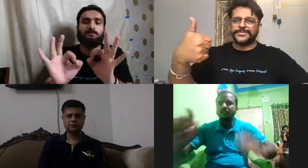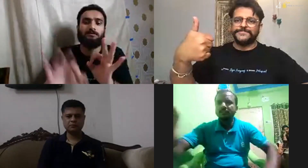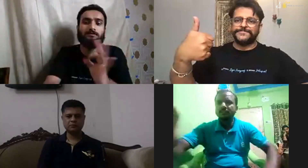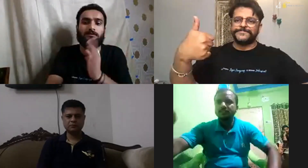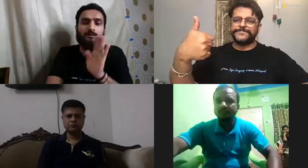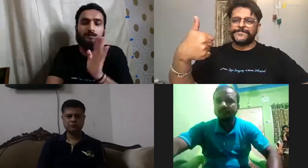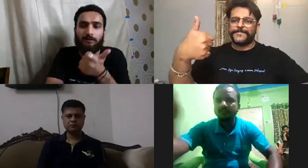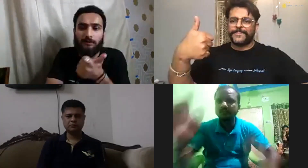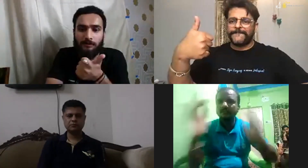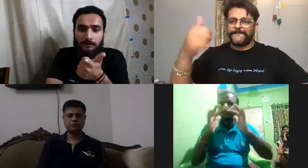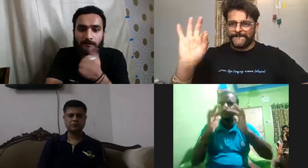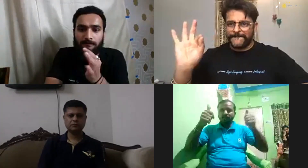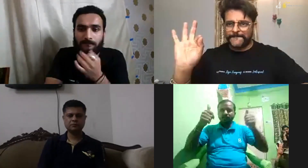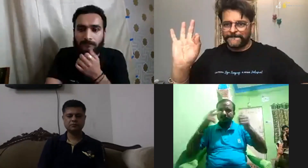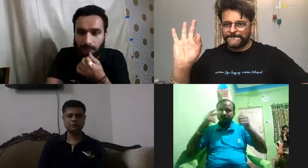yeah, he's here. Perfect.